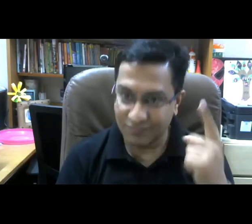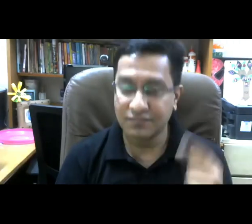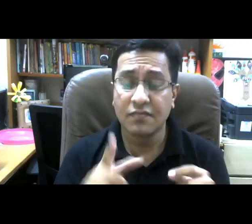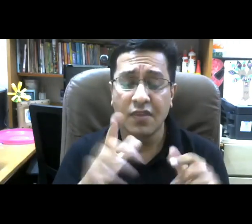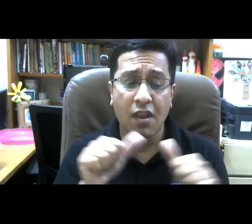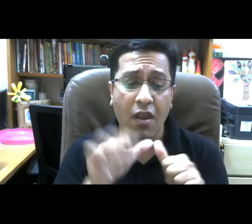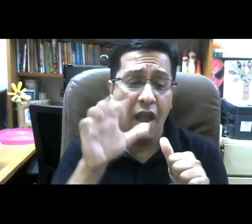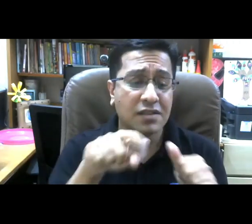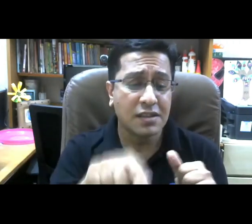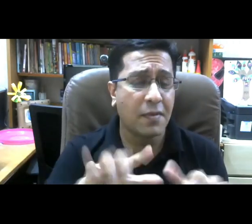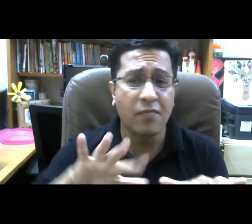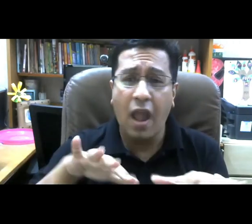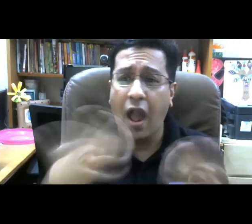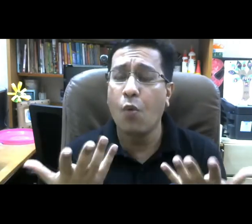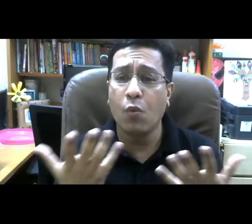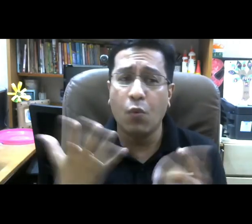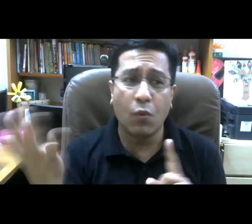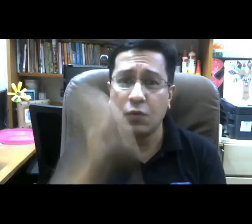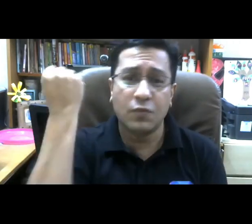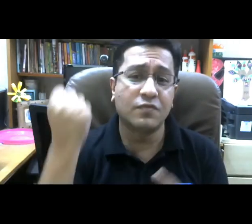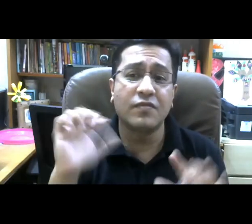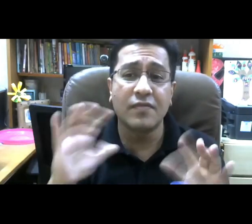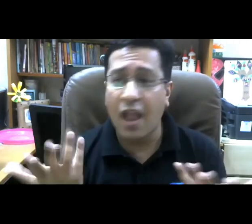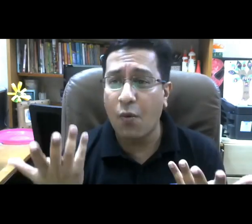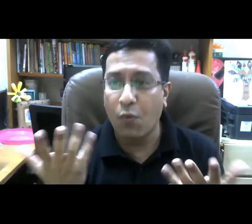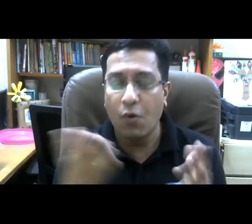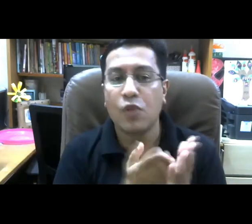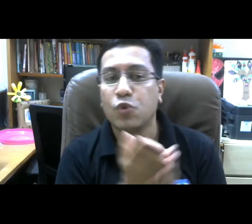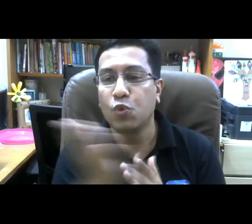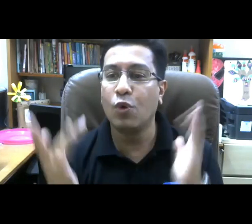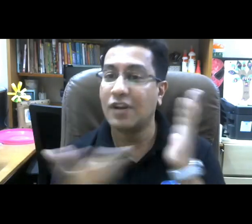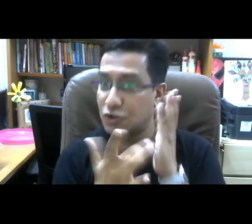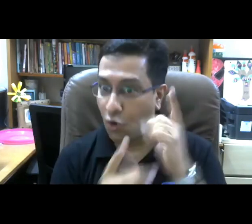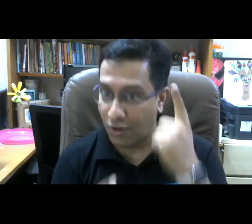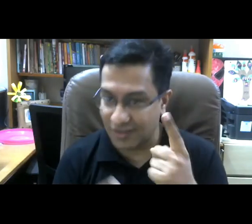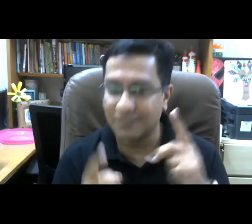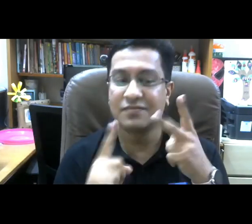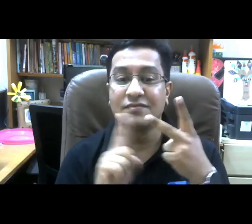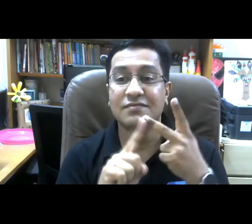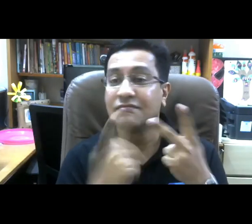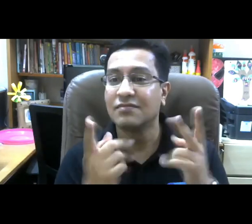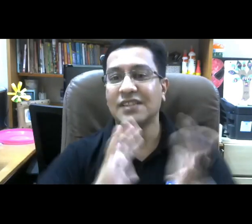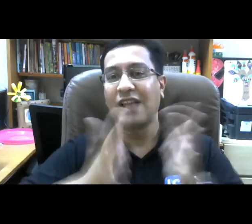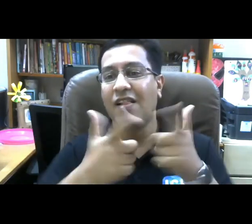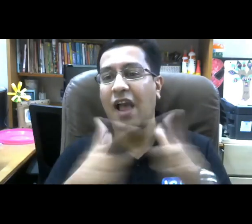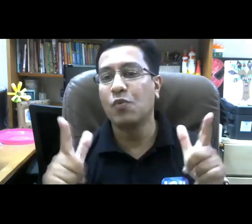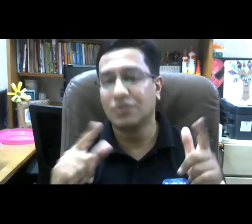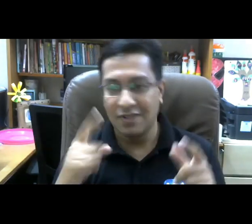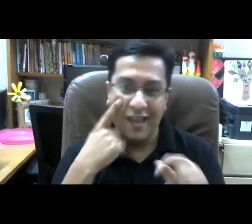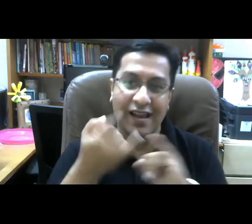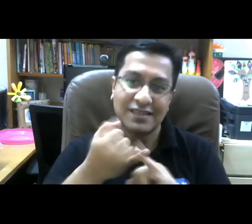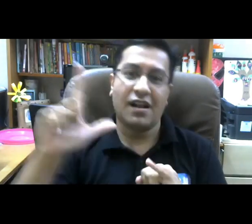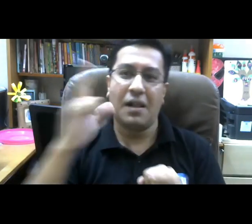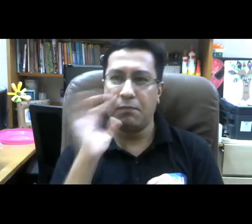aim to support. And in terms of access, how do we achieve that? Is through technology, is through